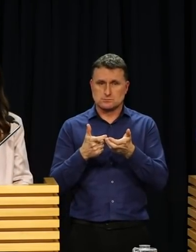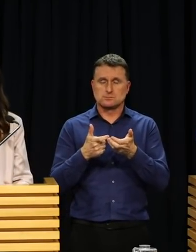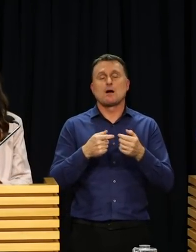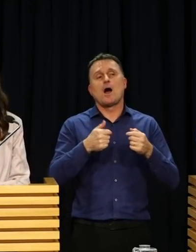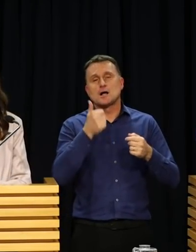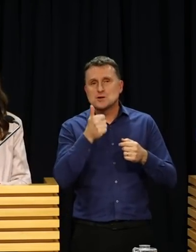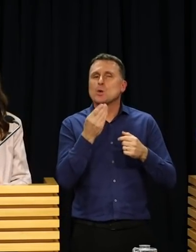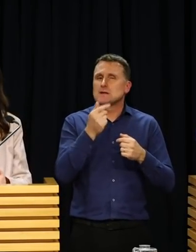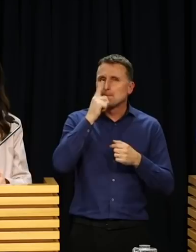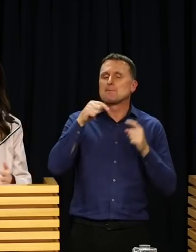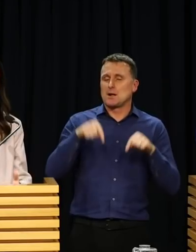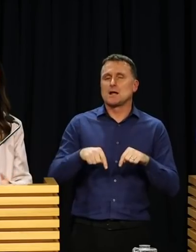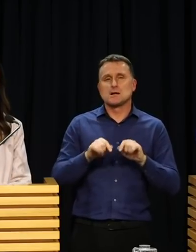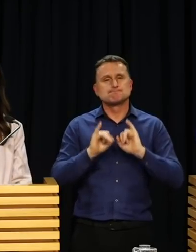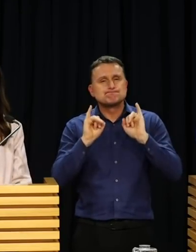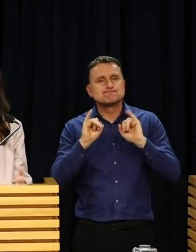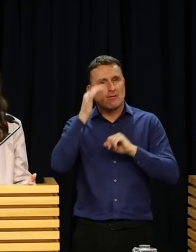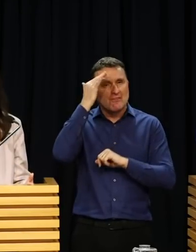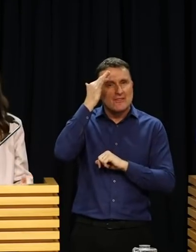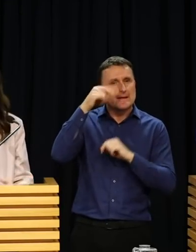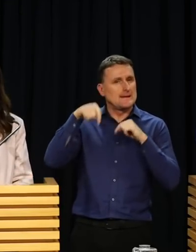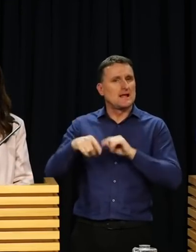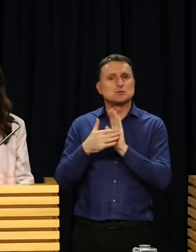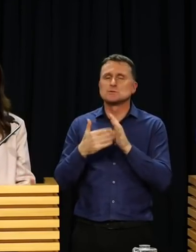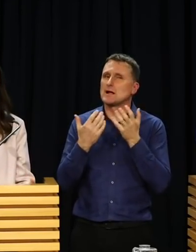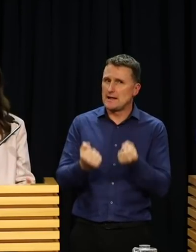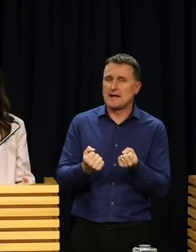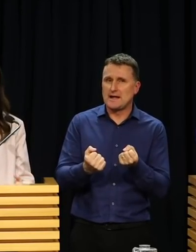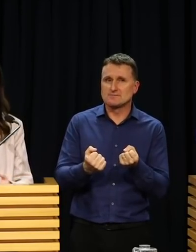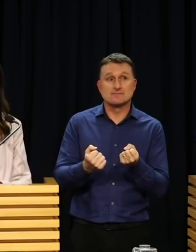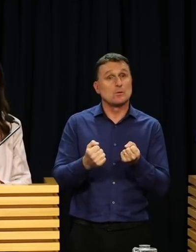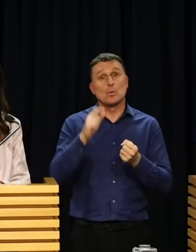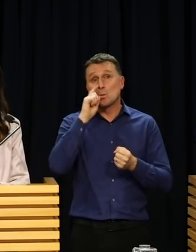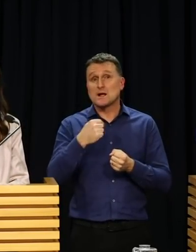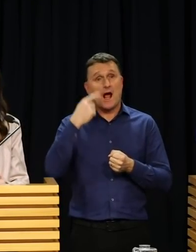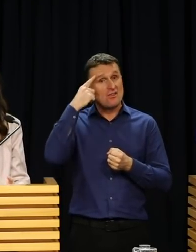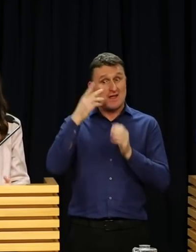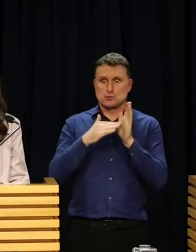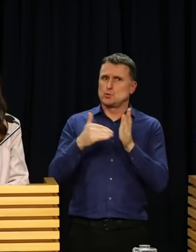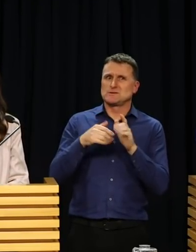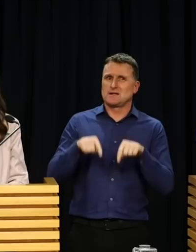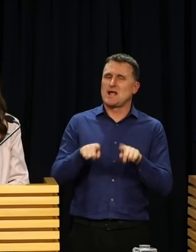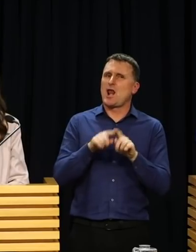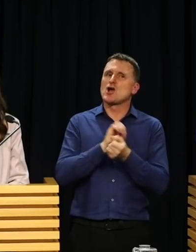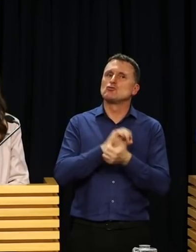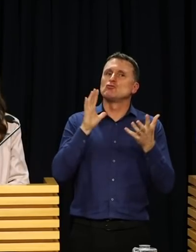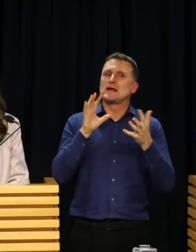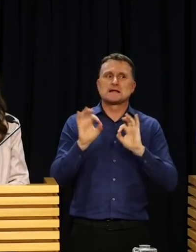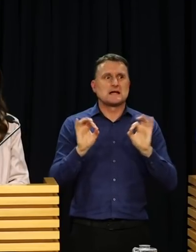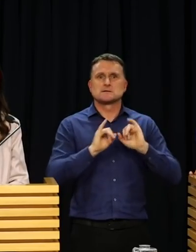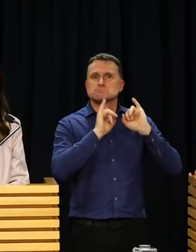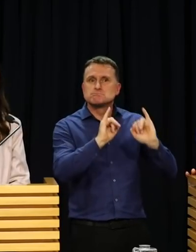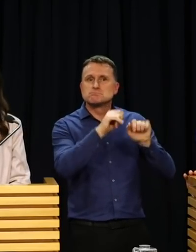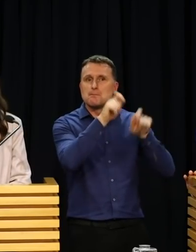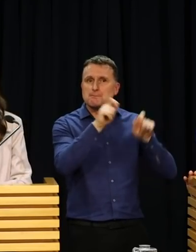do. And so I think it would be a distraction to ever view ourselves as being free of those perspectives when